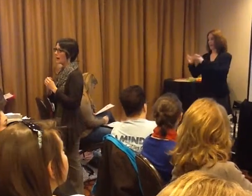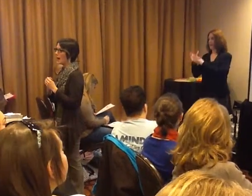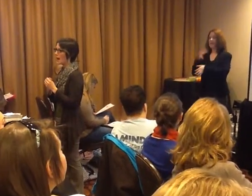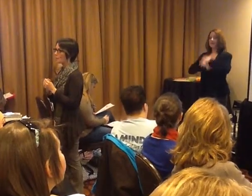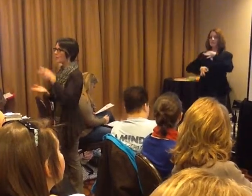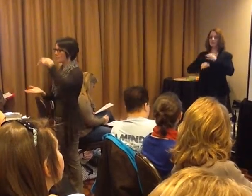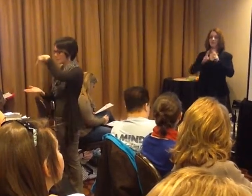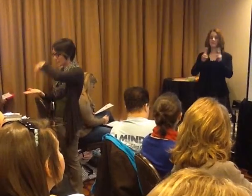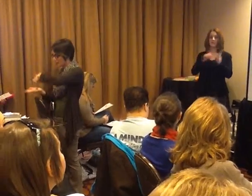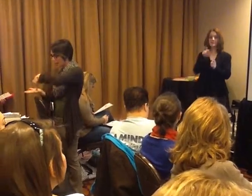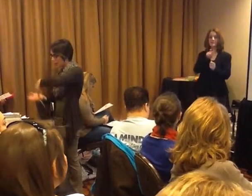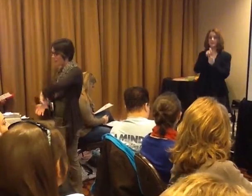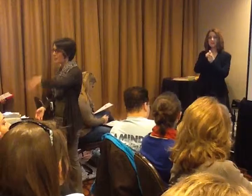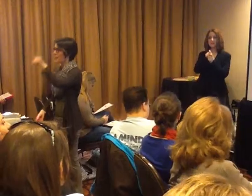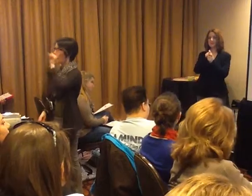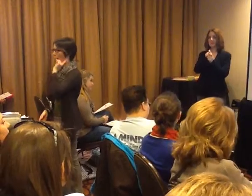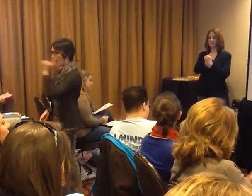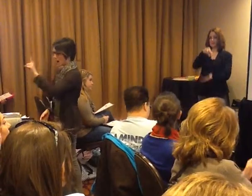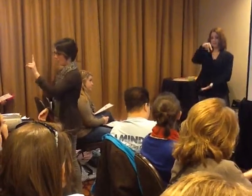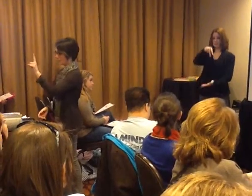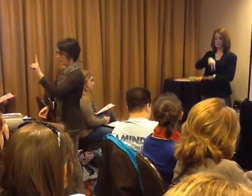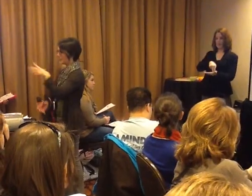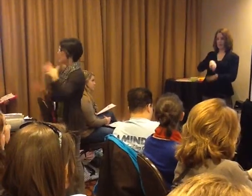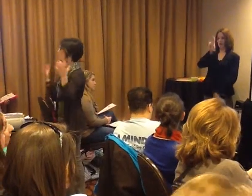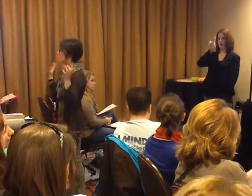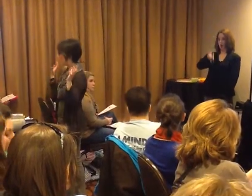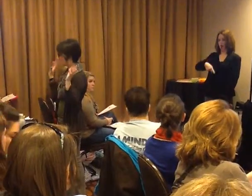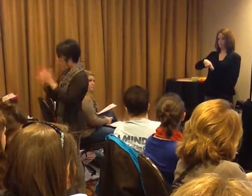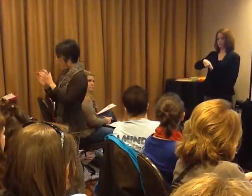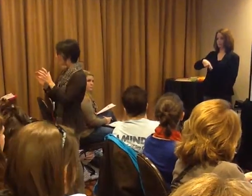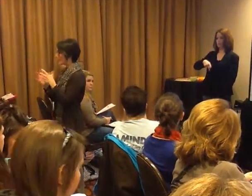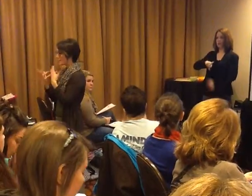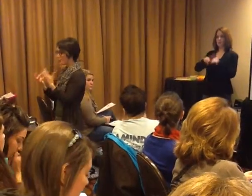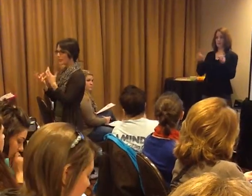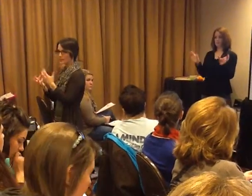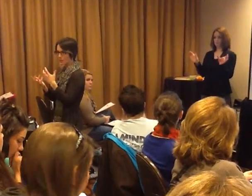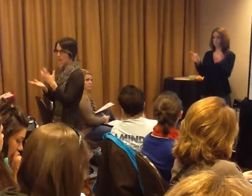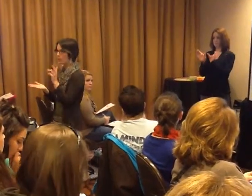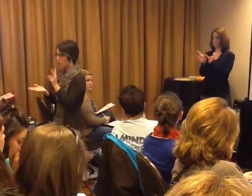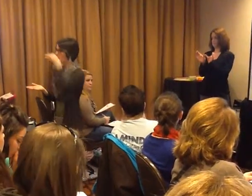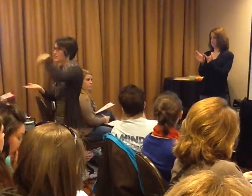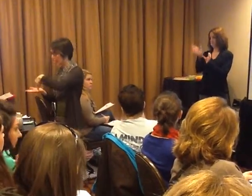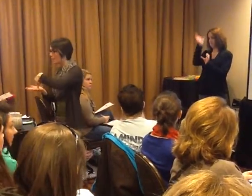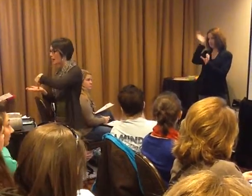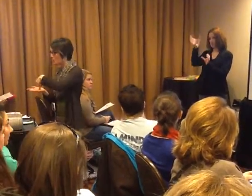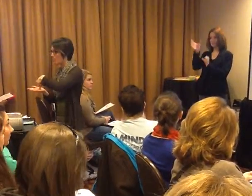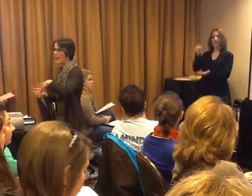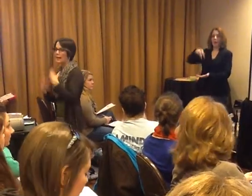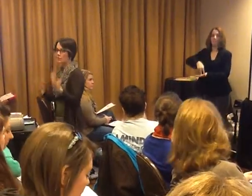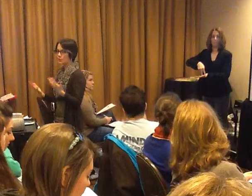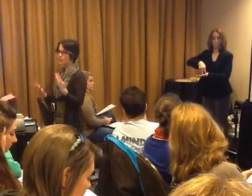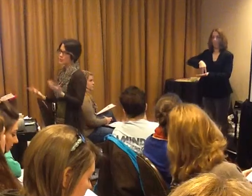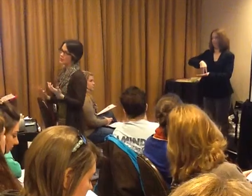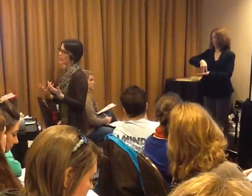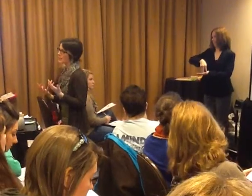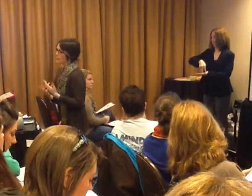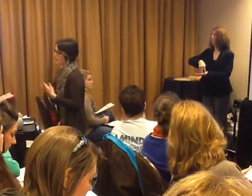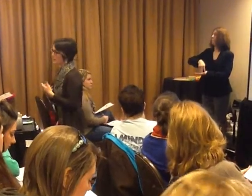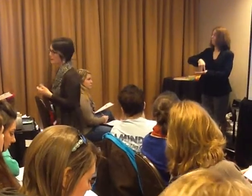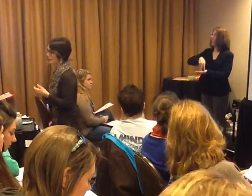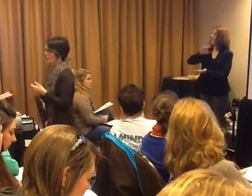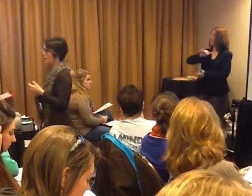specific stand up, but chunking it to be conceptual, stand up. And so those are the